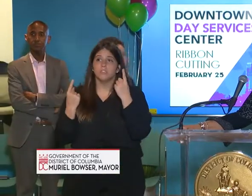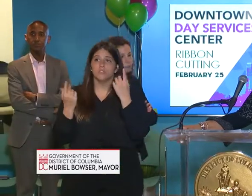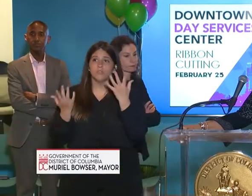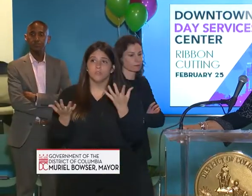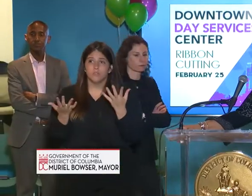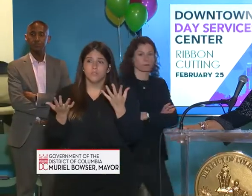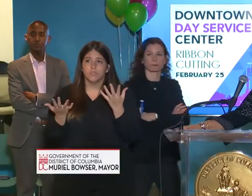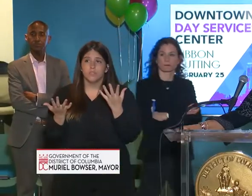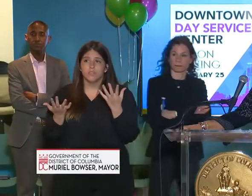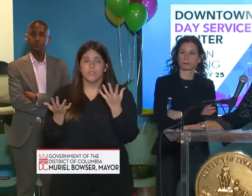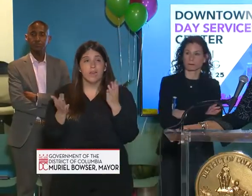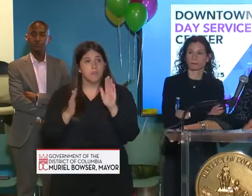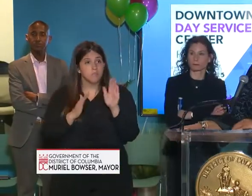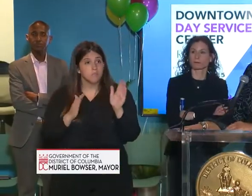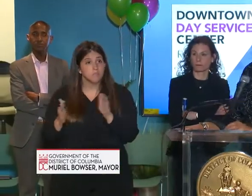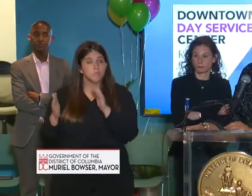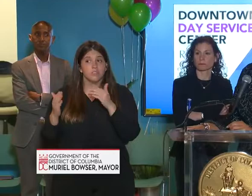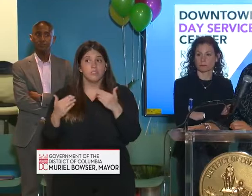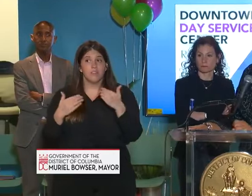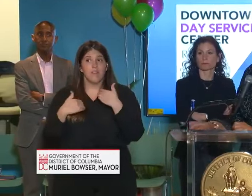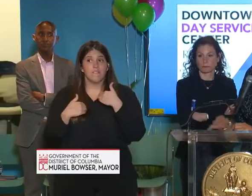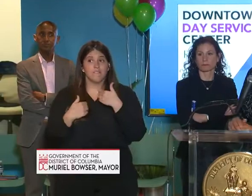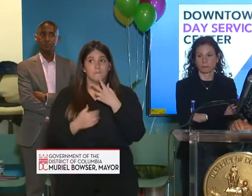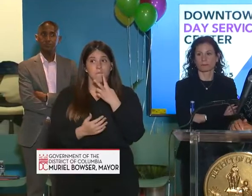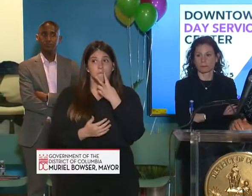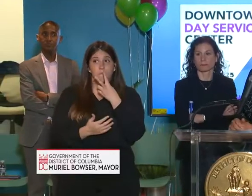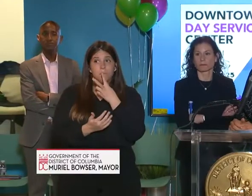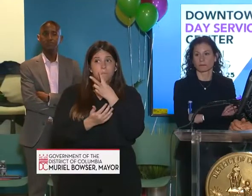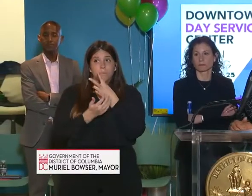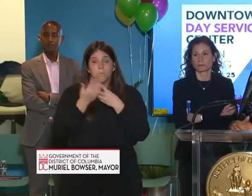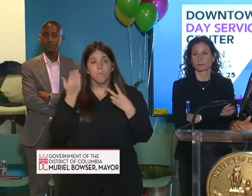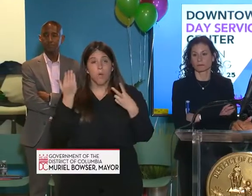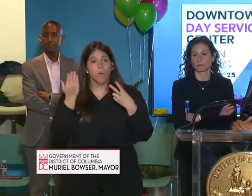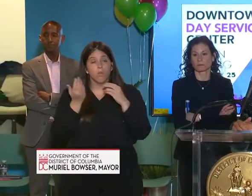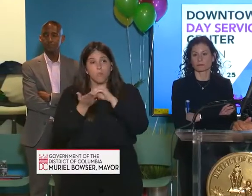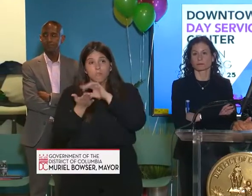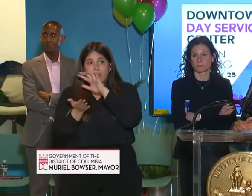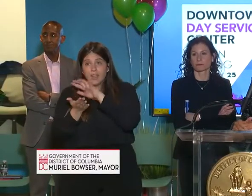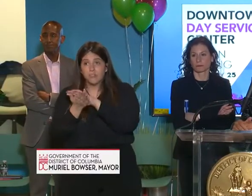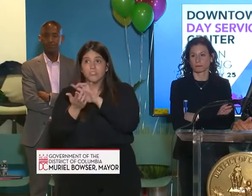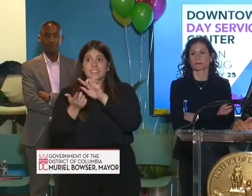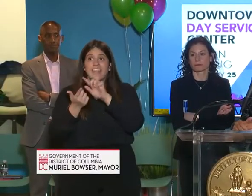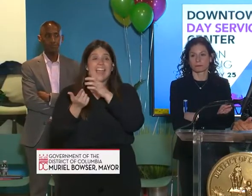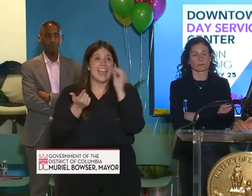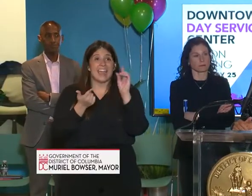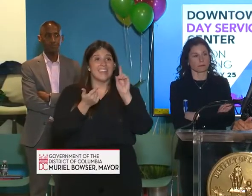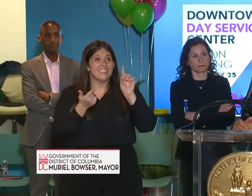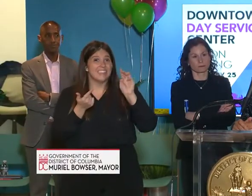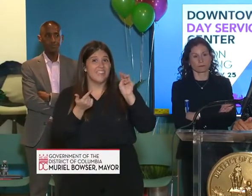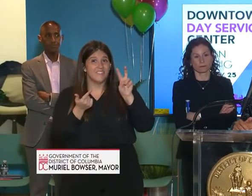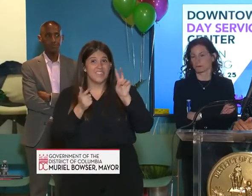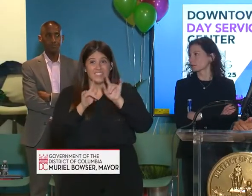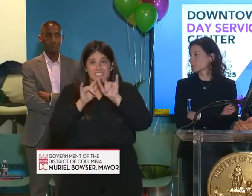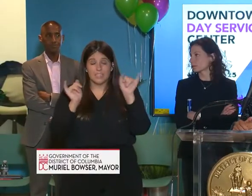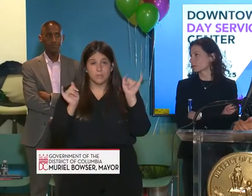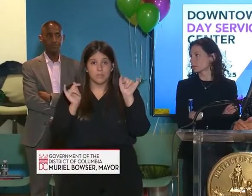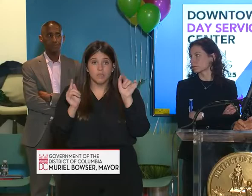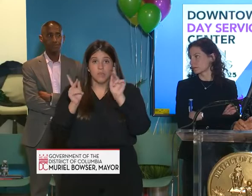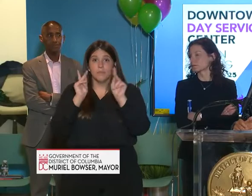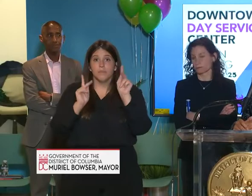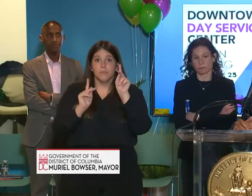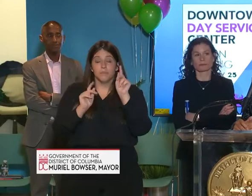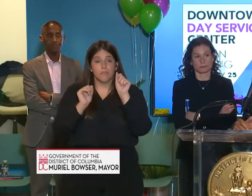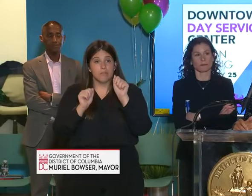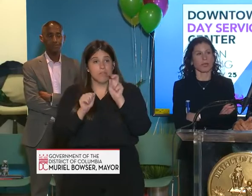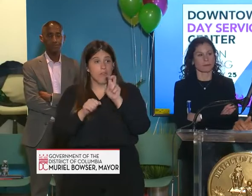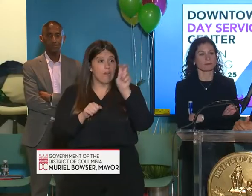a plan to have both vital records and the DMV here at the same time so that people can